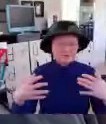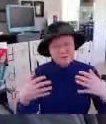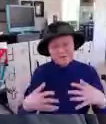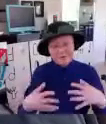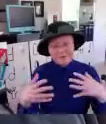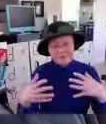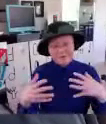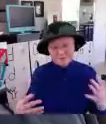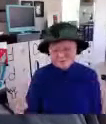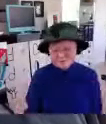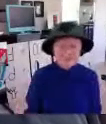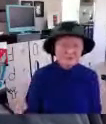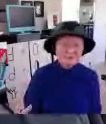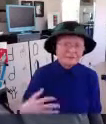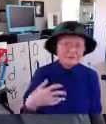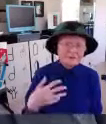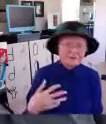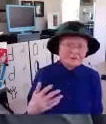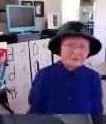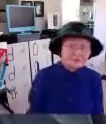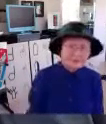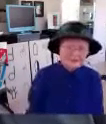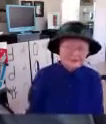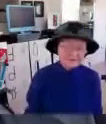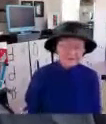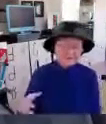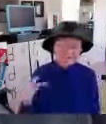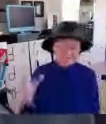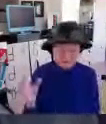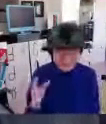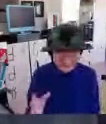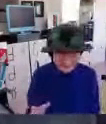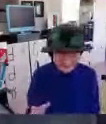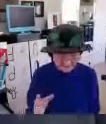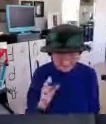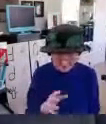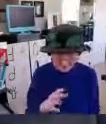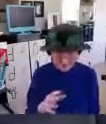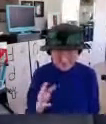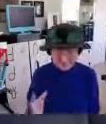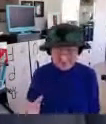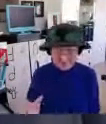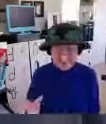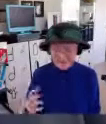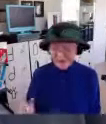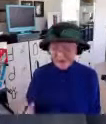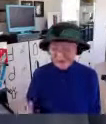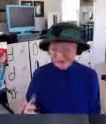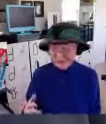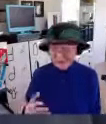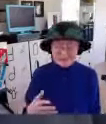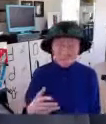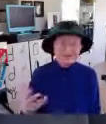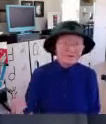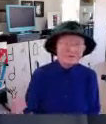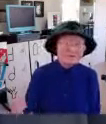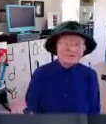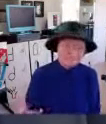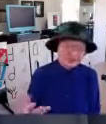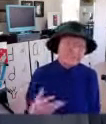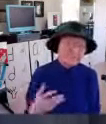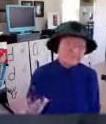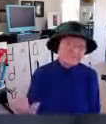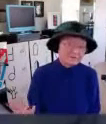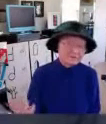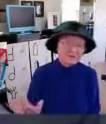own. We've worked with Brazil, and we've worked with so many countries to try to add the handshakes they need. But sooner or later, probably